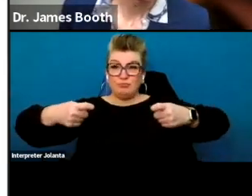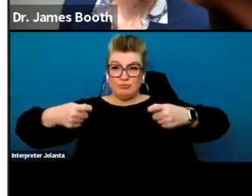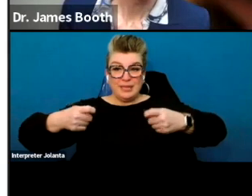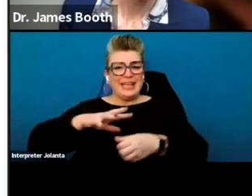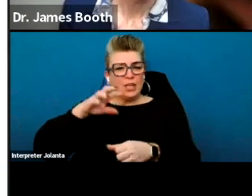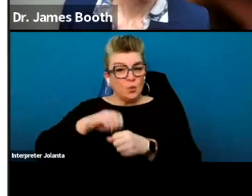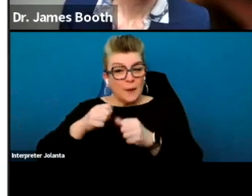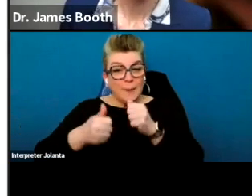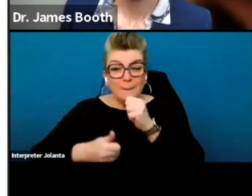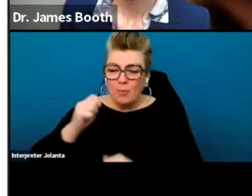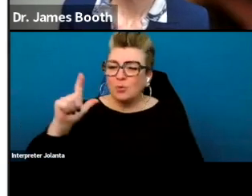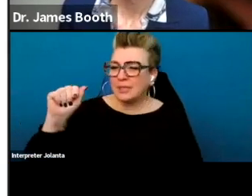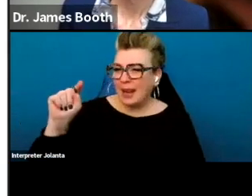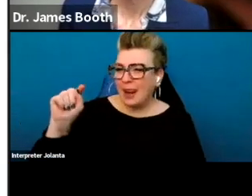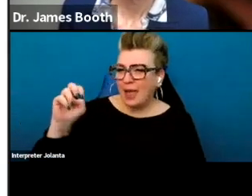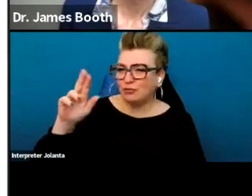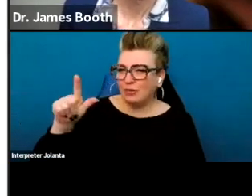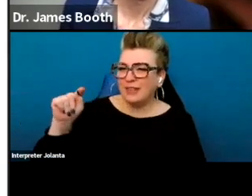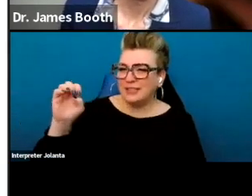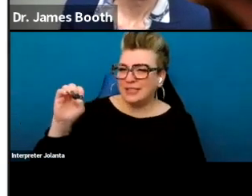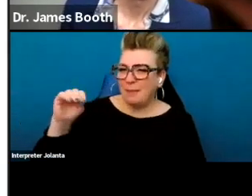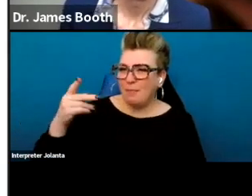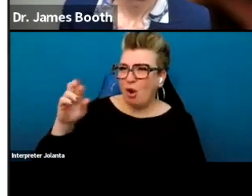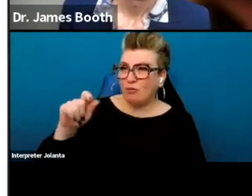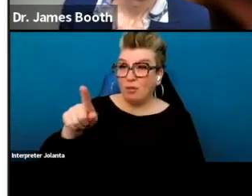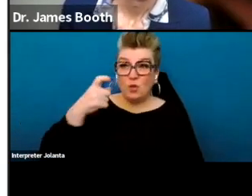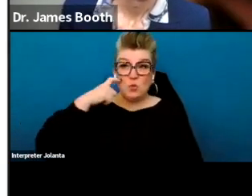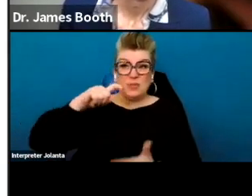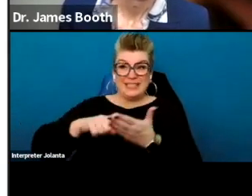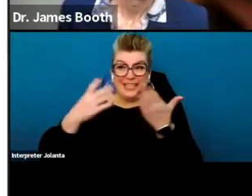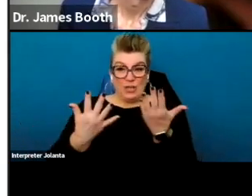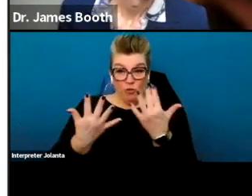including mainly the lateral temporal cortex, which you can see here.